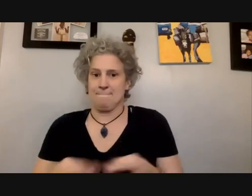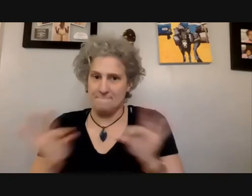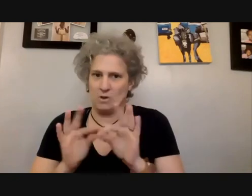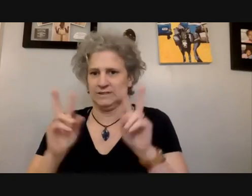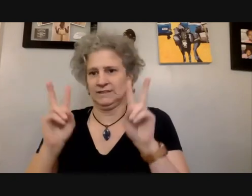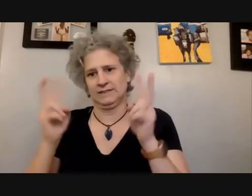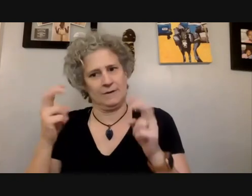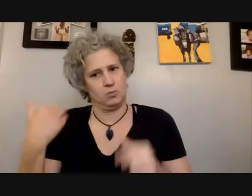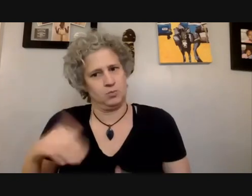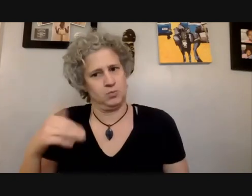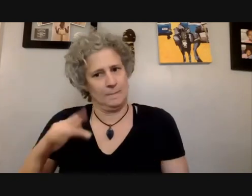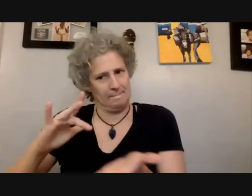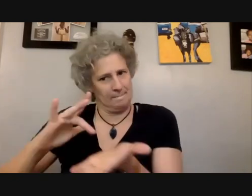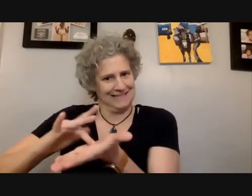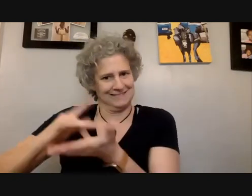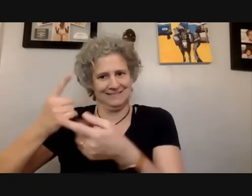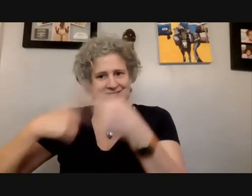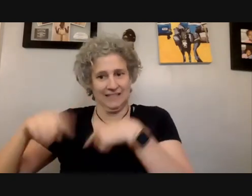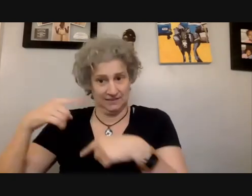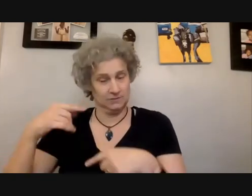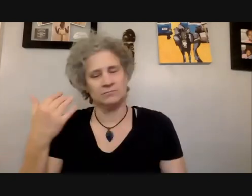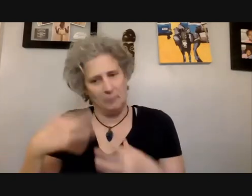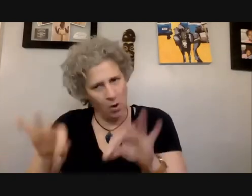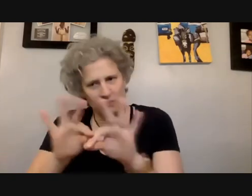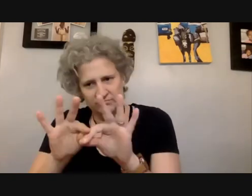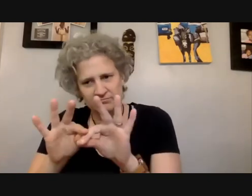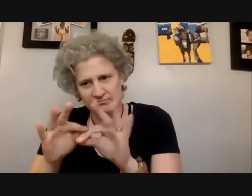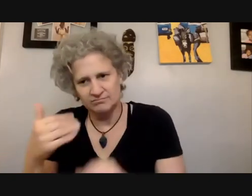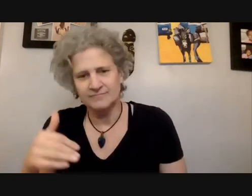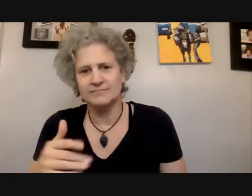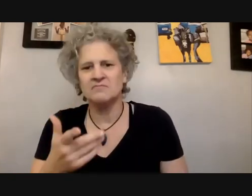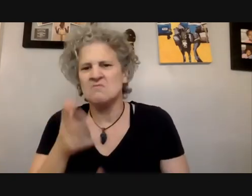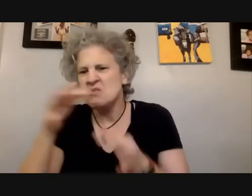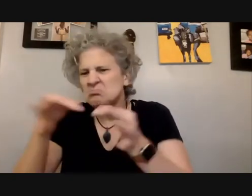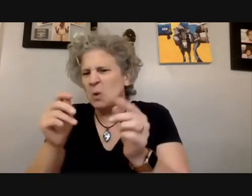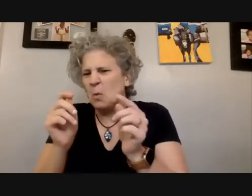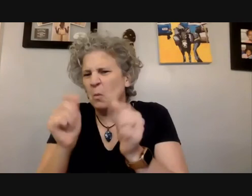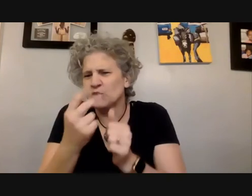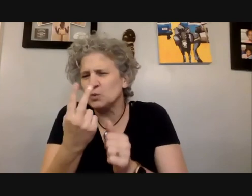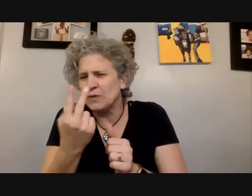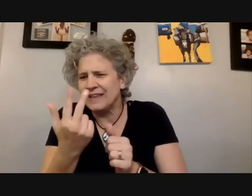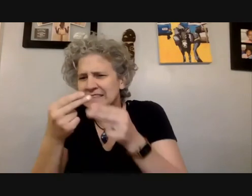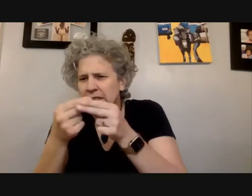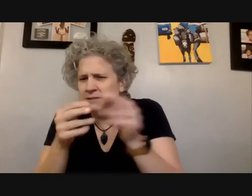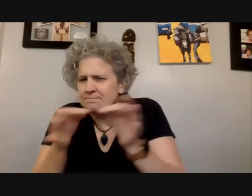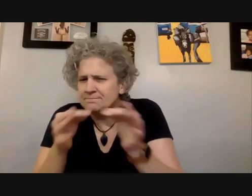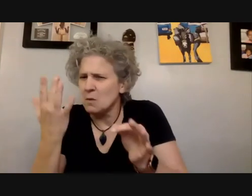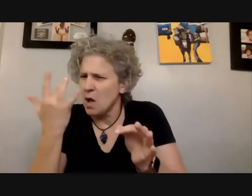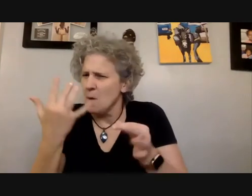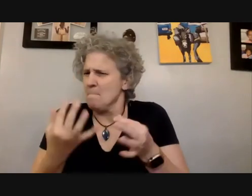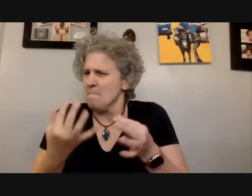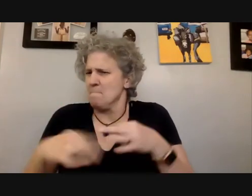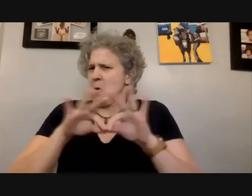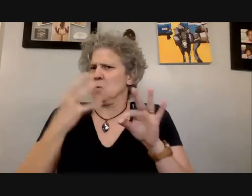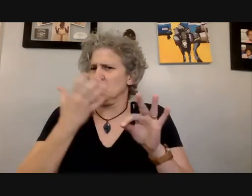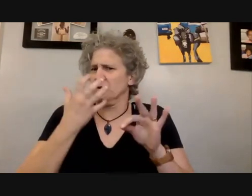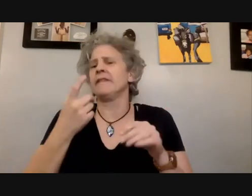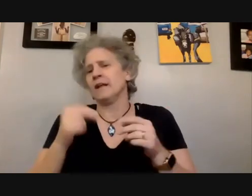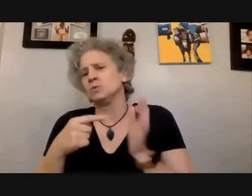All right, let's go ahead and get started. This is a really important topic, medical terminology. It's really, really important.